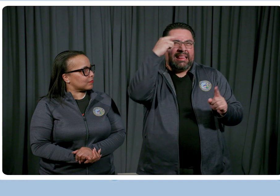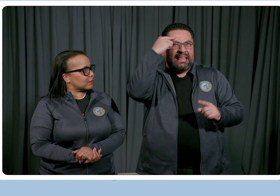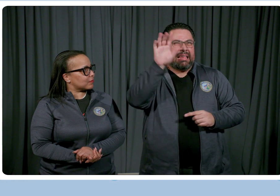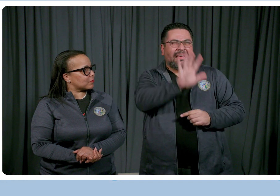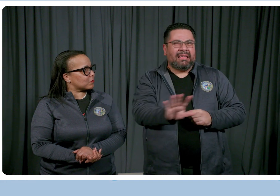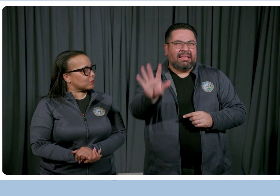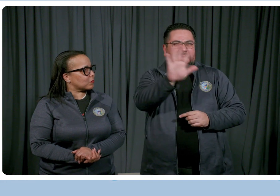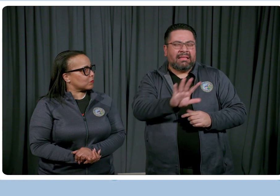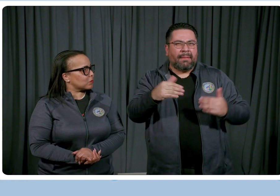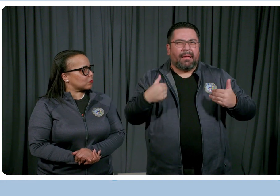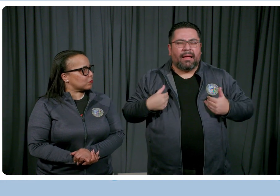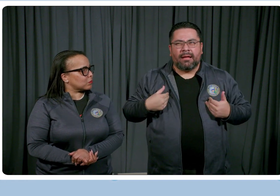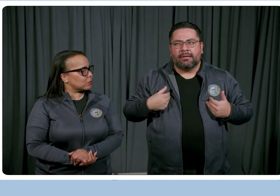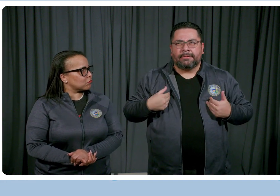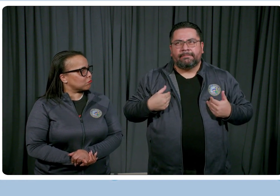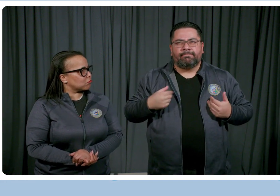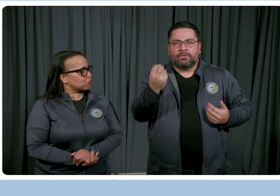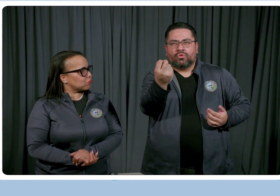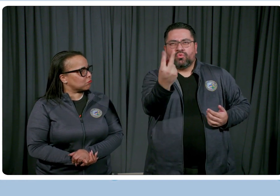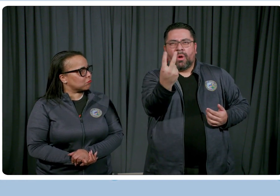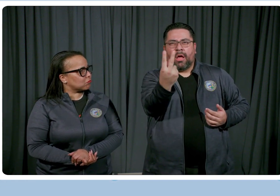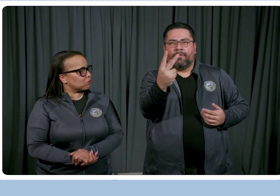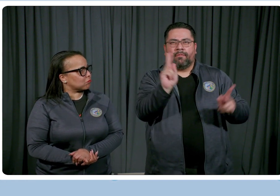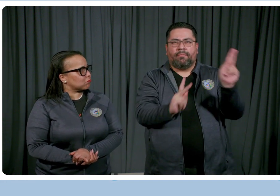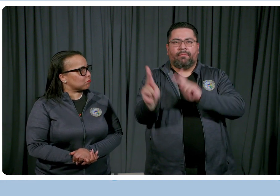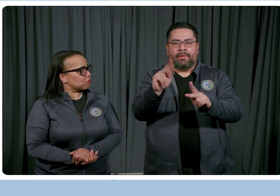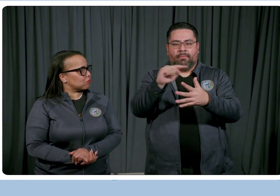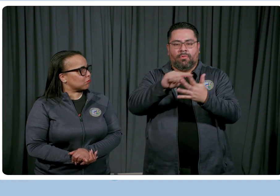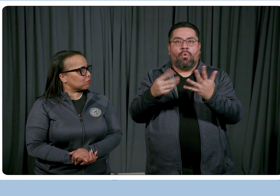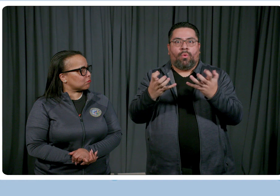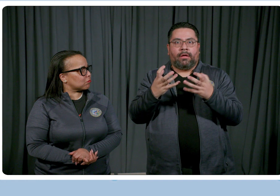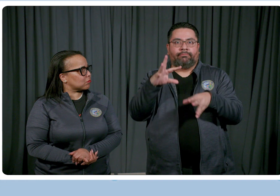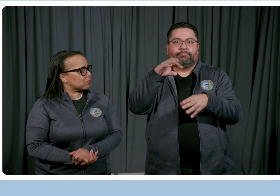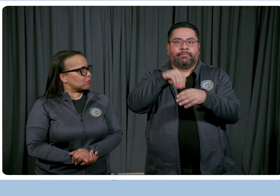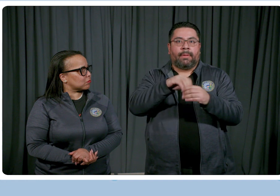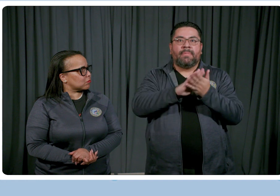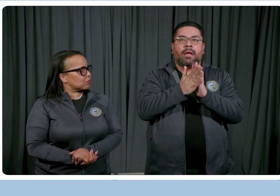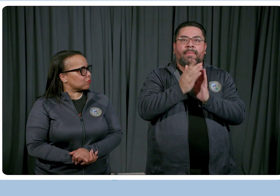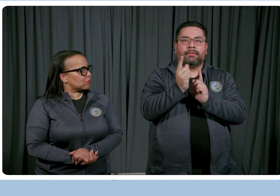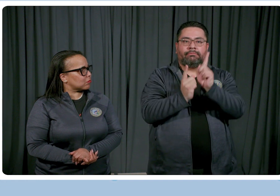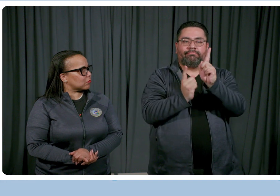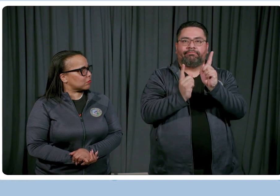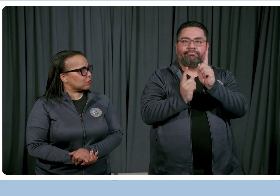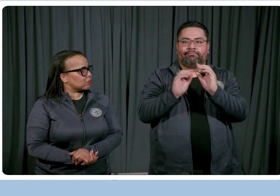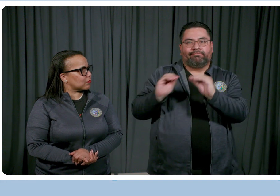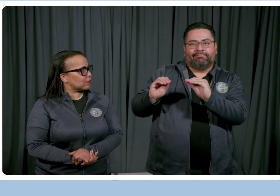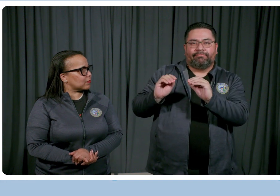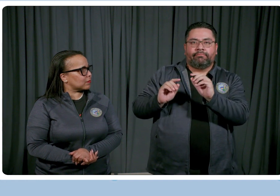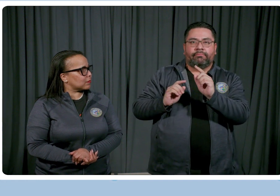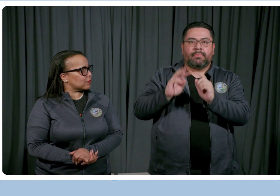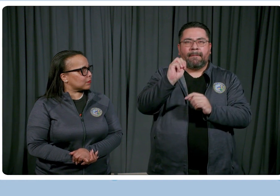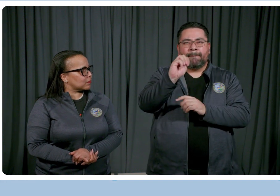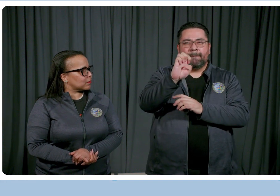would say, I think we had about 12 individuals that were interested in being mentors, and then